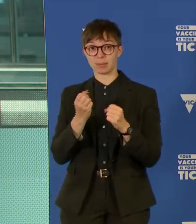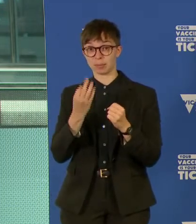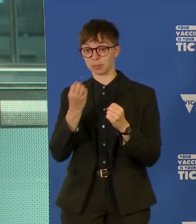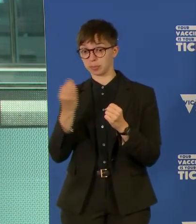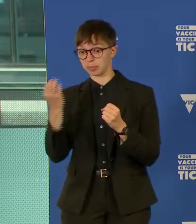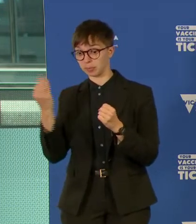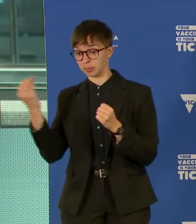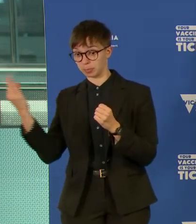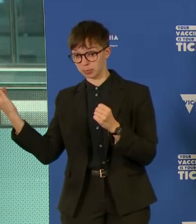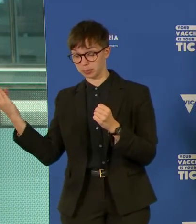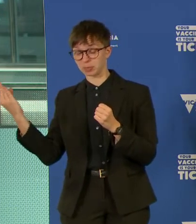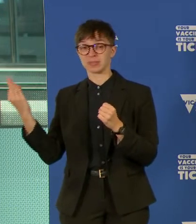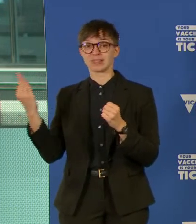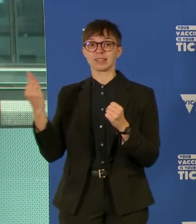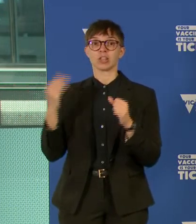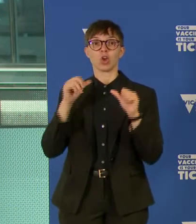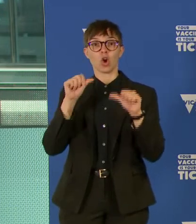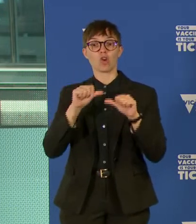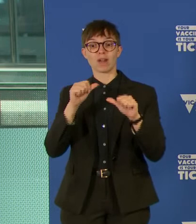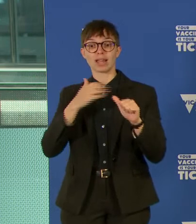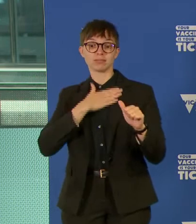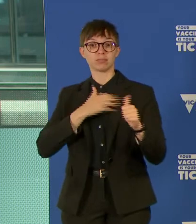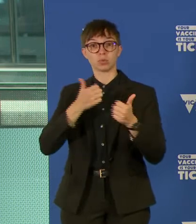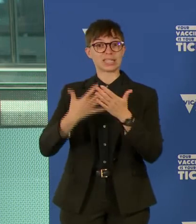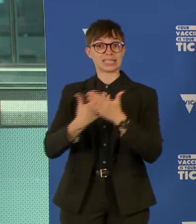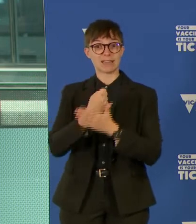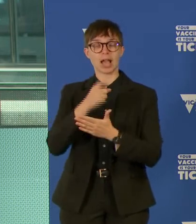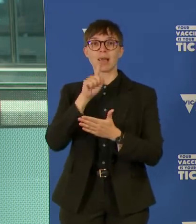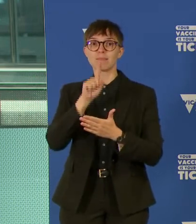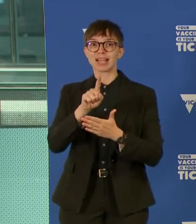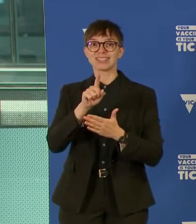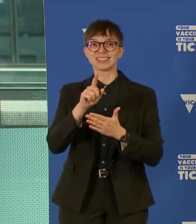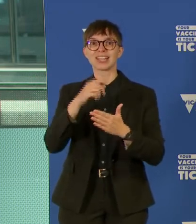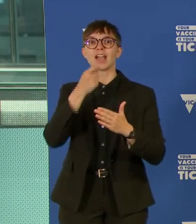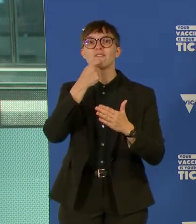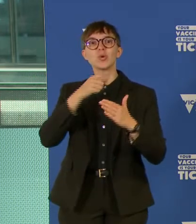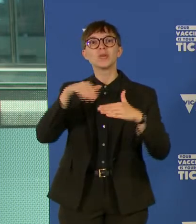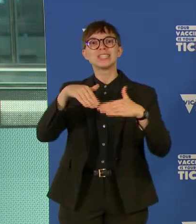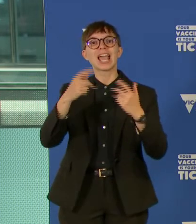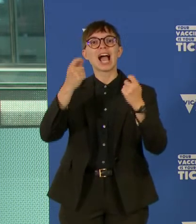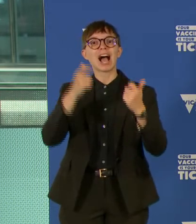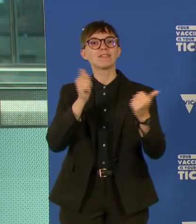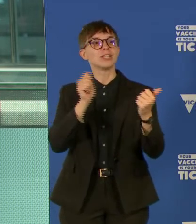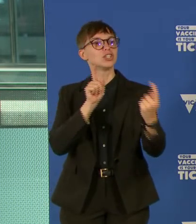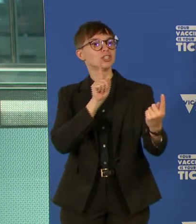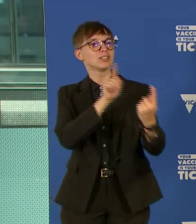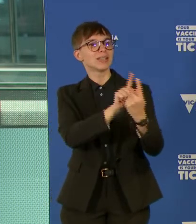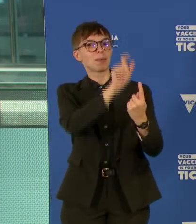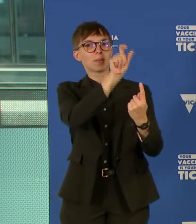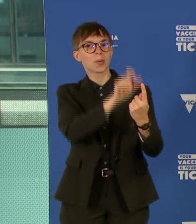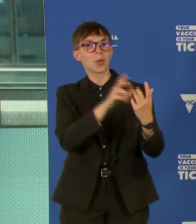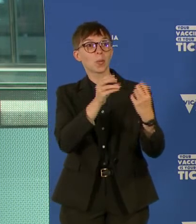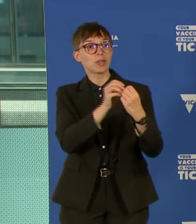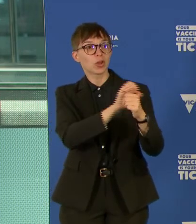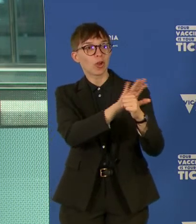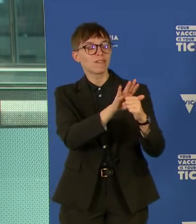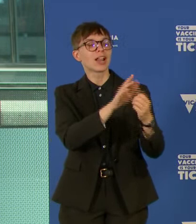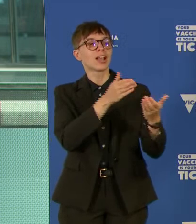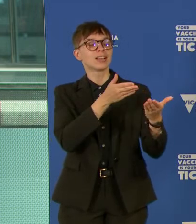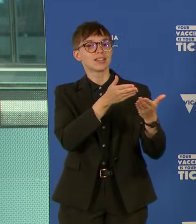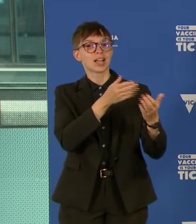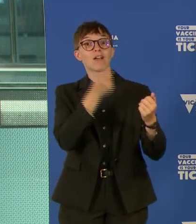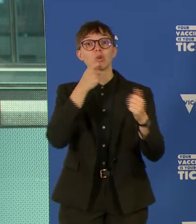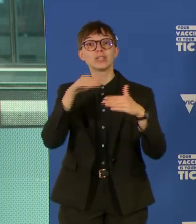to be infectious. And so it's a imperfect but a pretty good way to manage those contacts